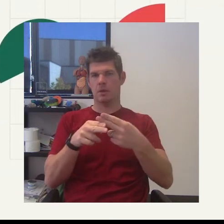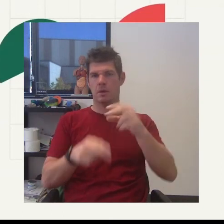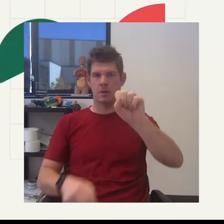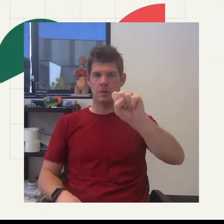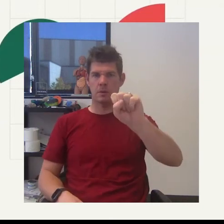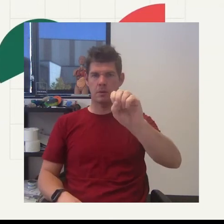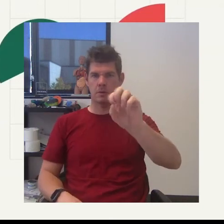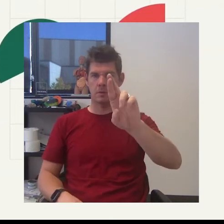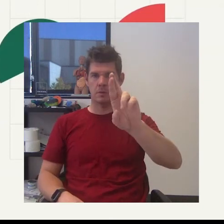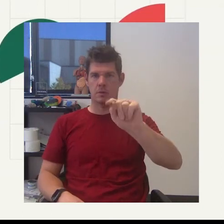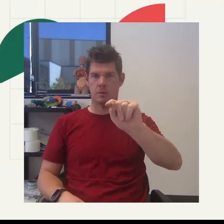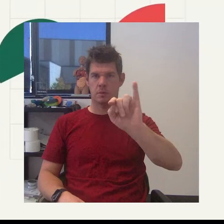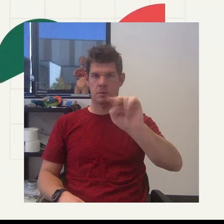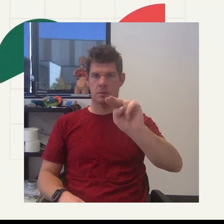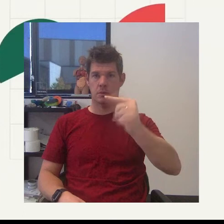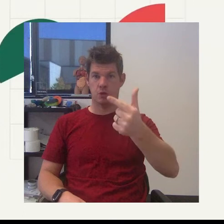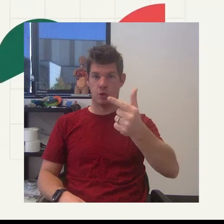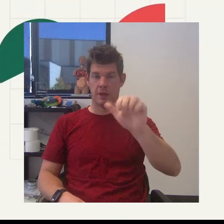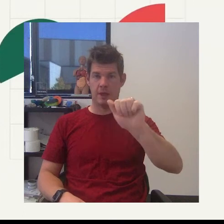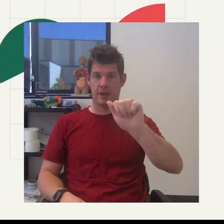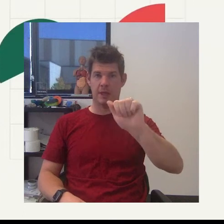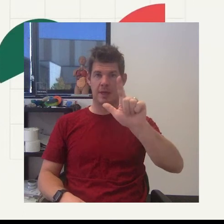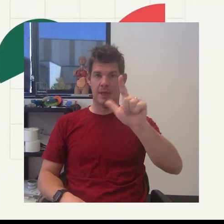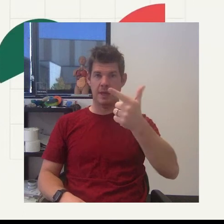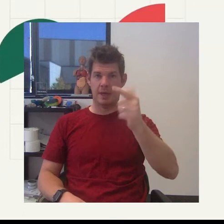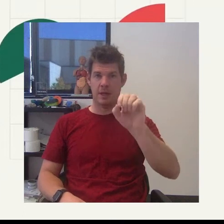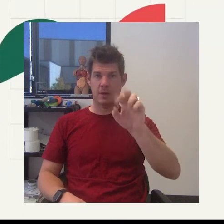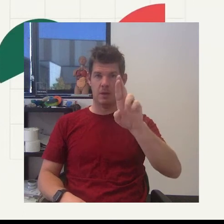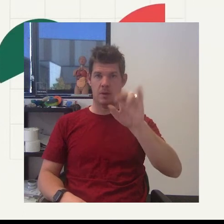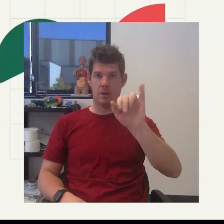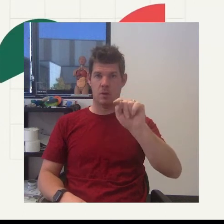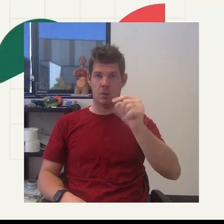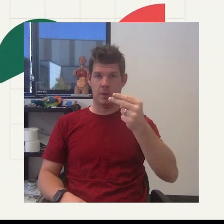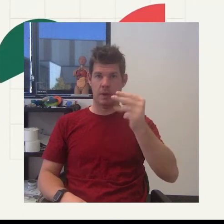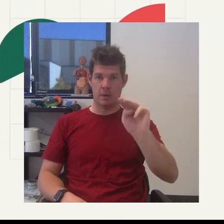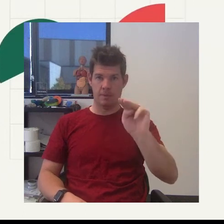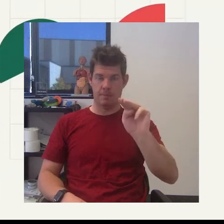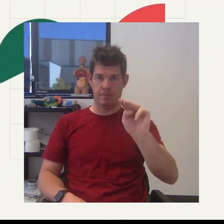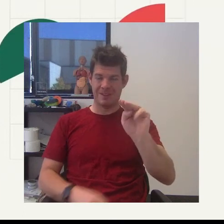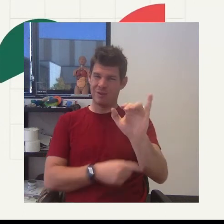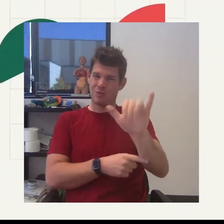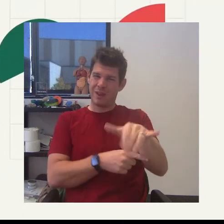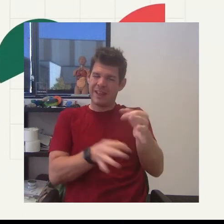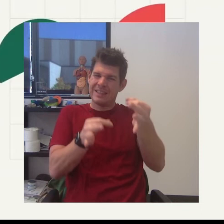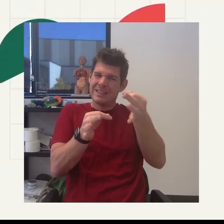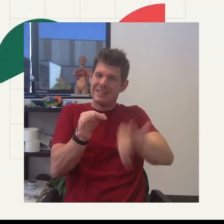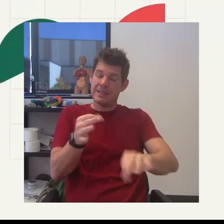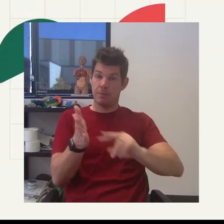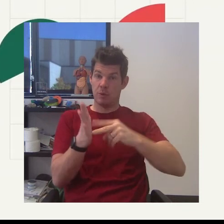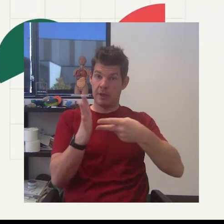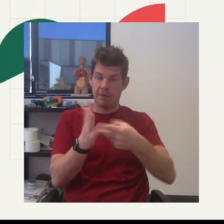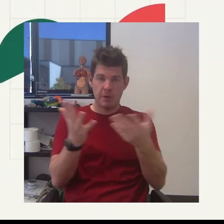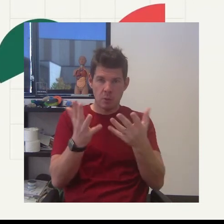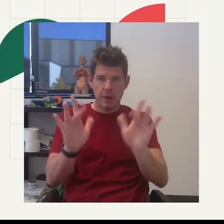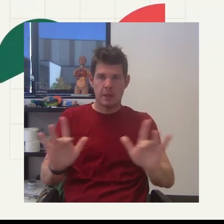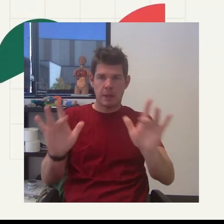An algorithm is just a fancy computer science way of this is how a computer makes decisions, right?